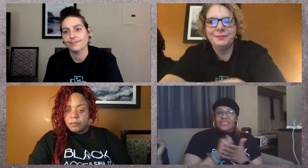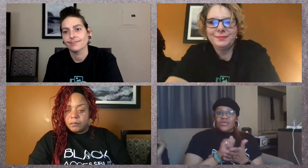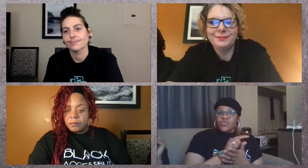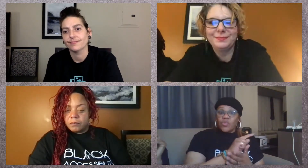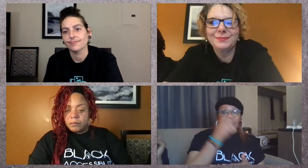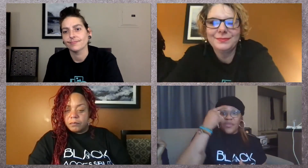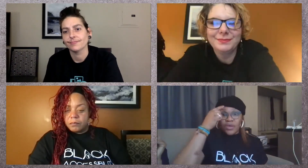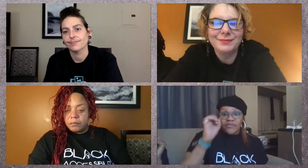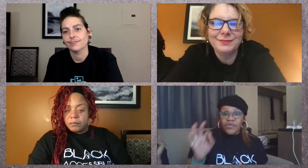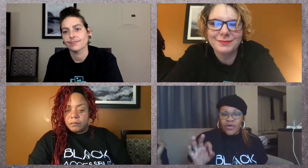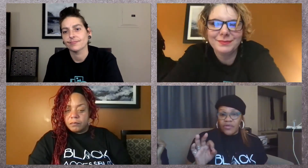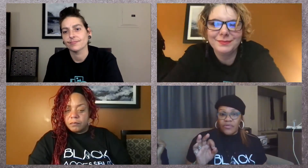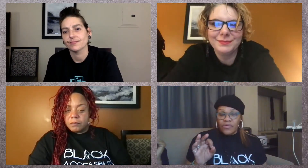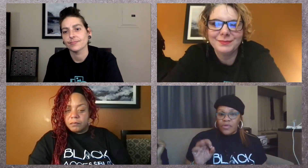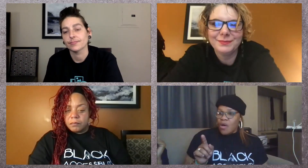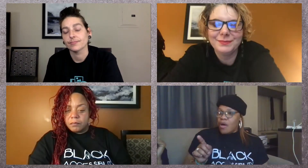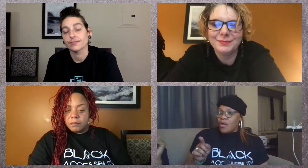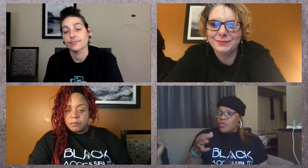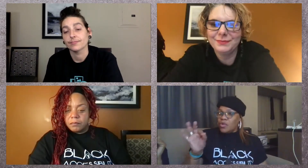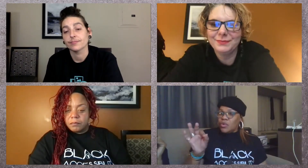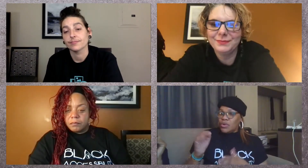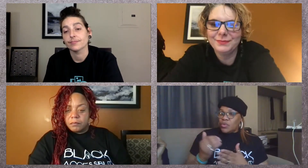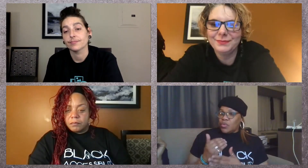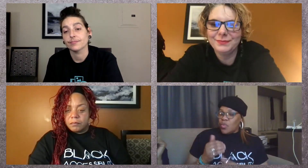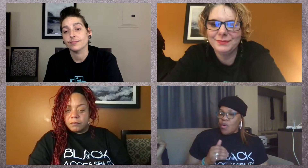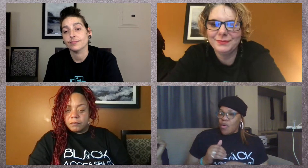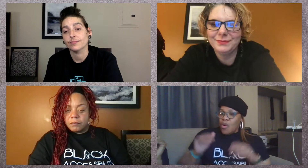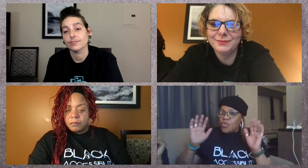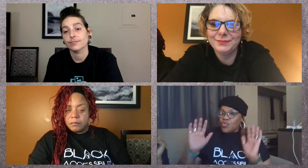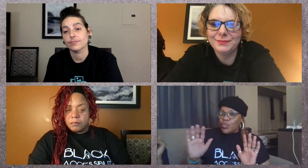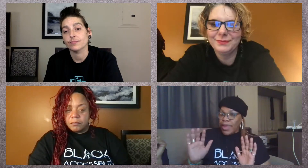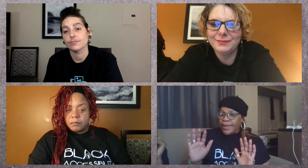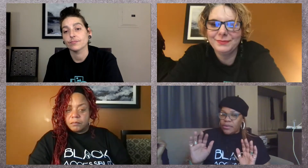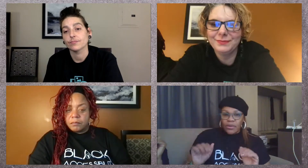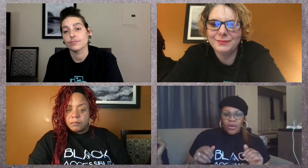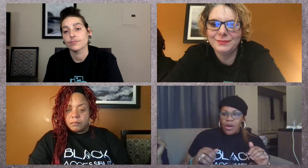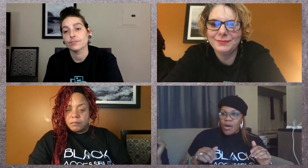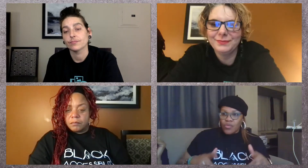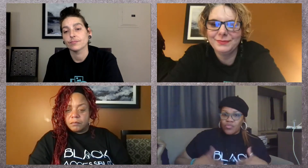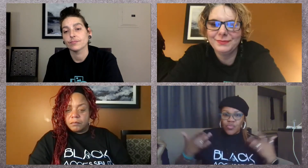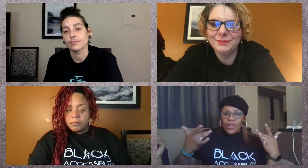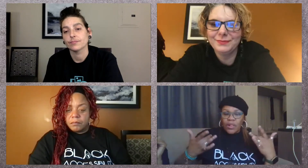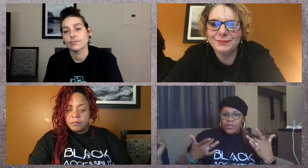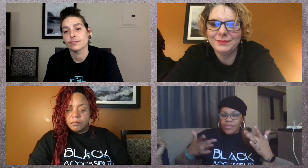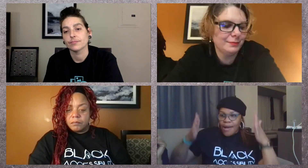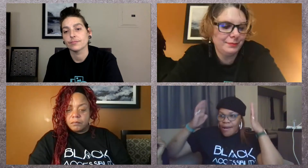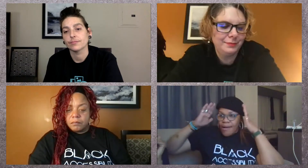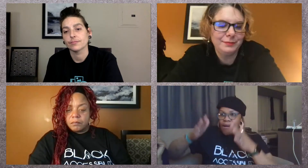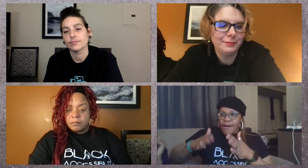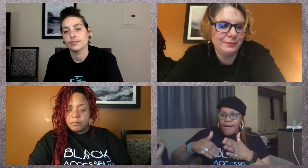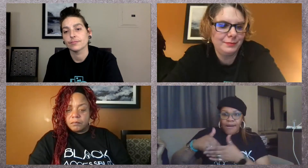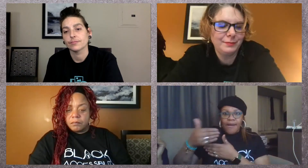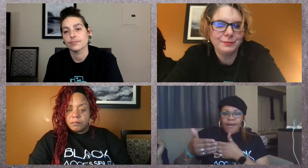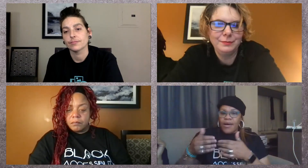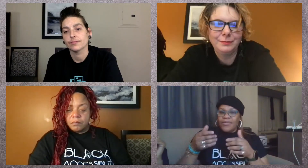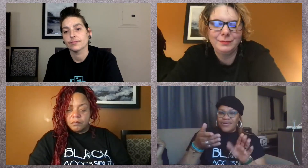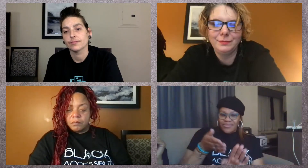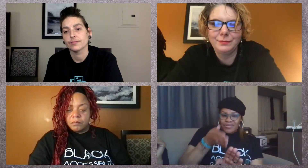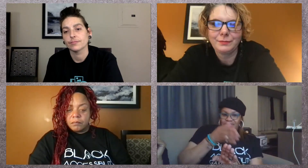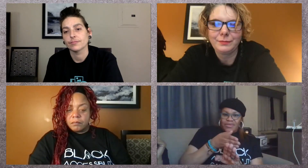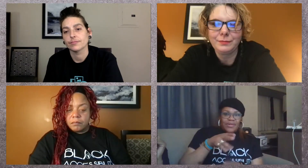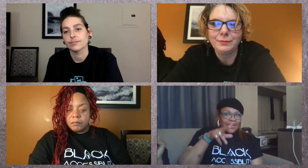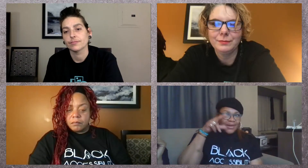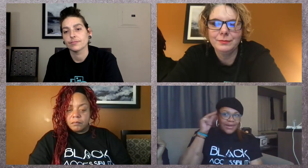They need more exposure. They don't even think of Lauren Ridloff great,